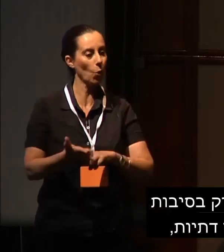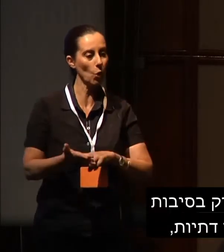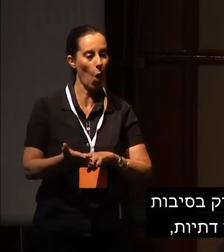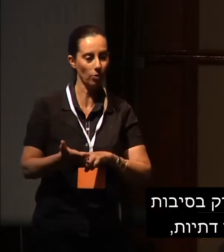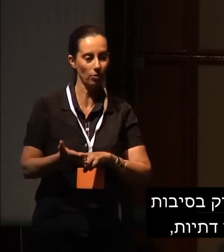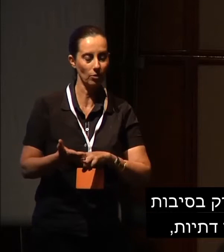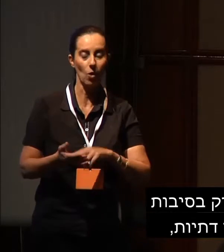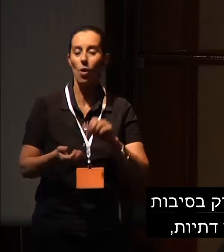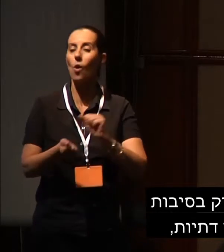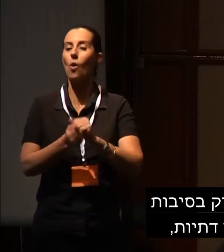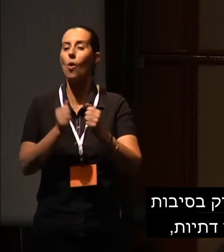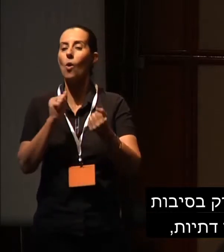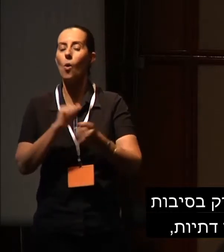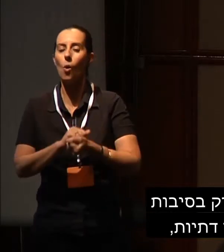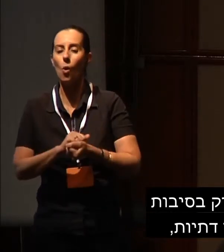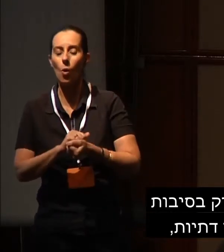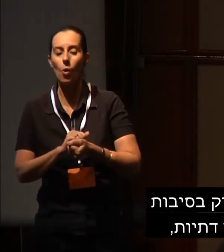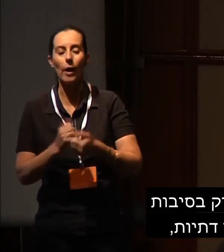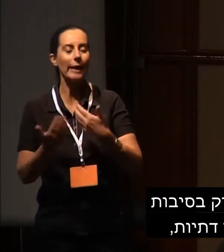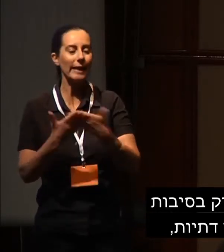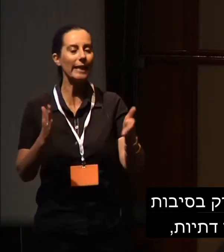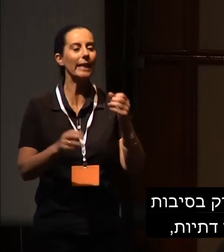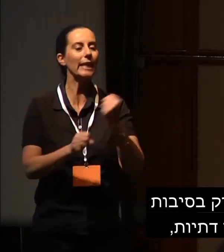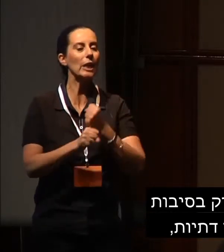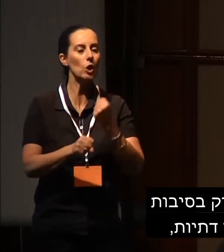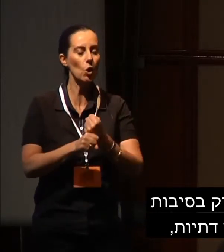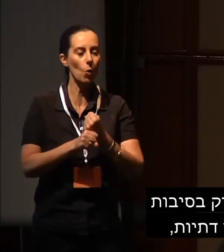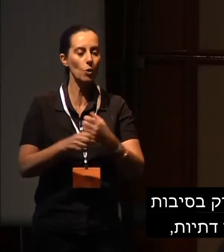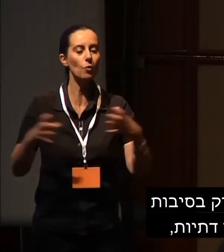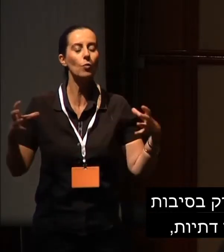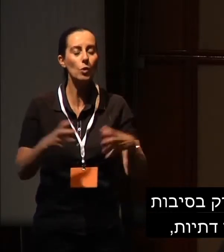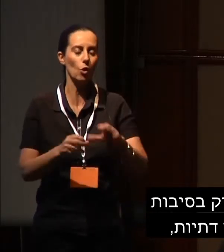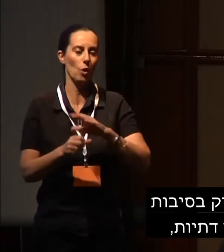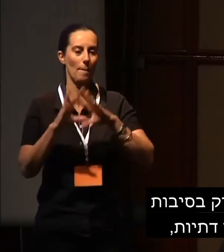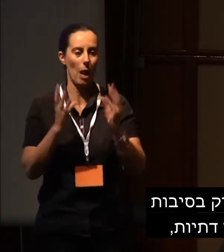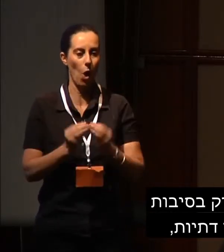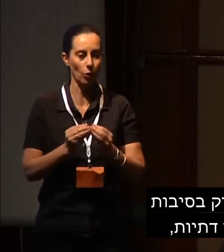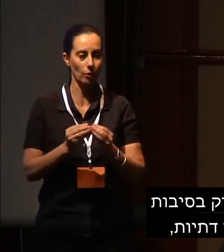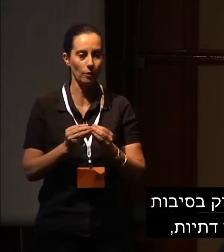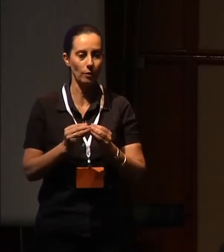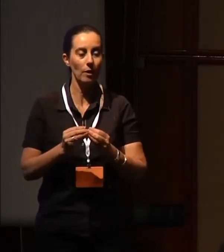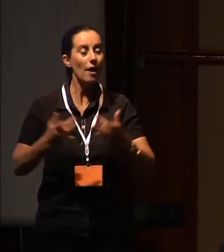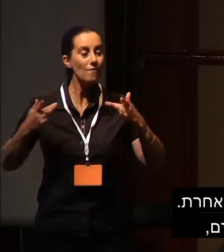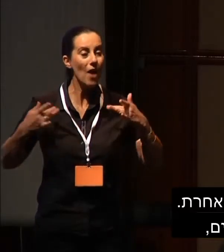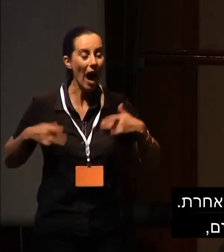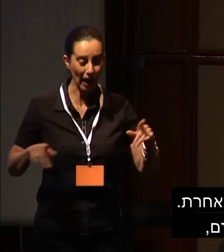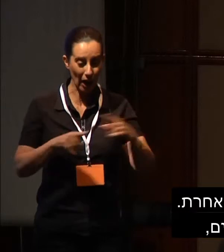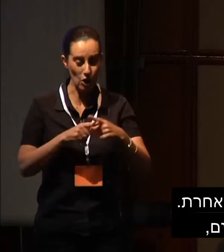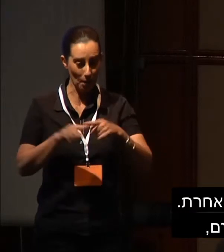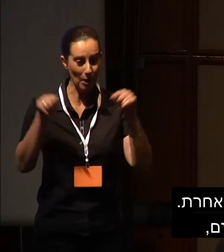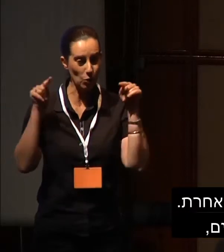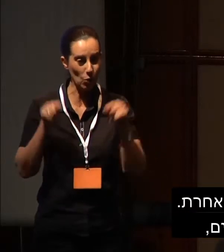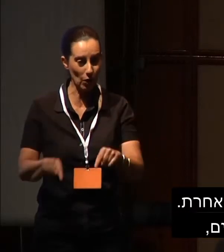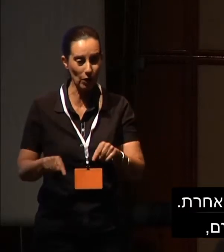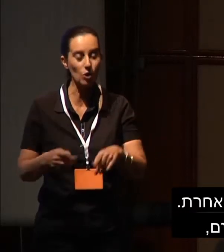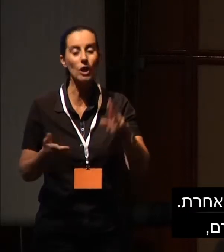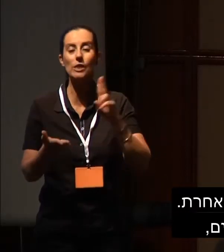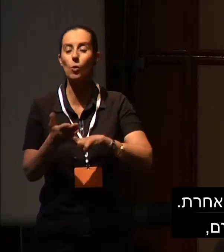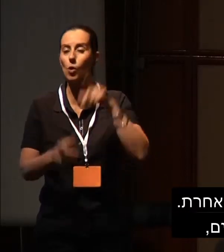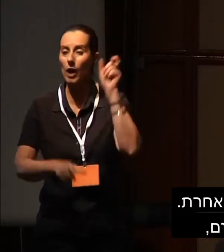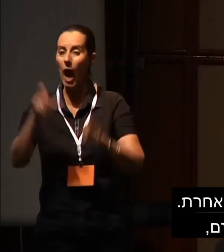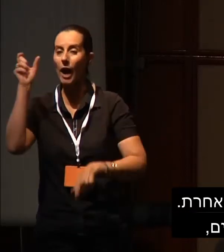it also specified that this is not just on racial, political or religious grounds, but also on any other